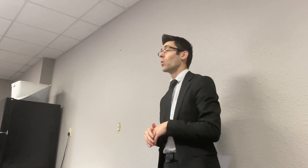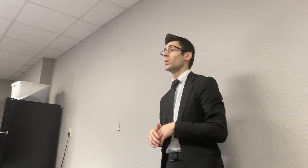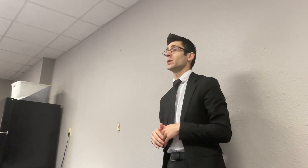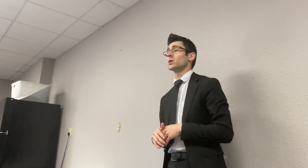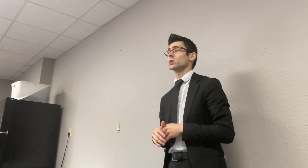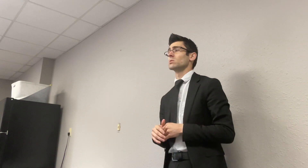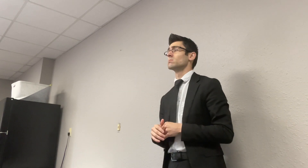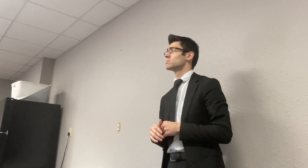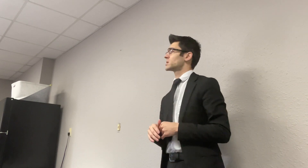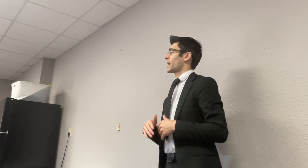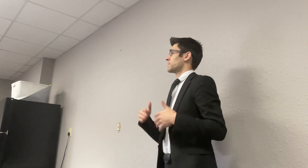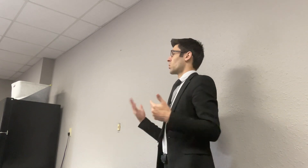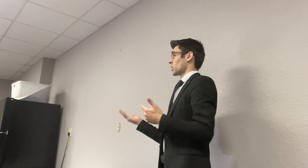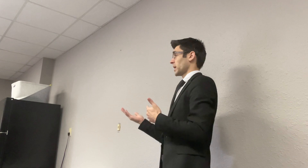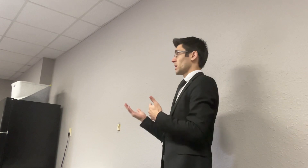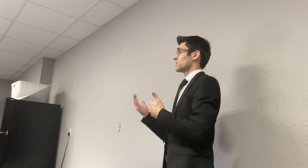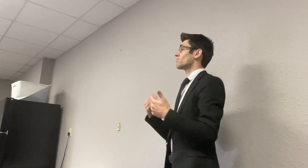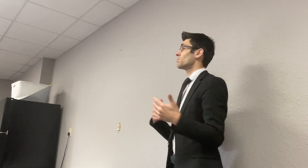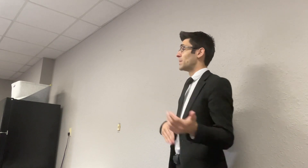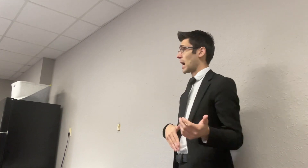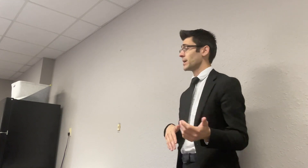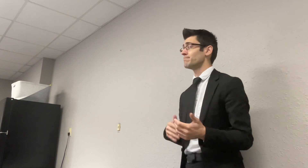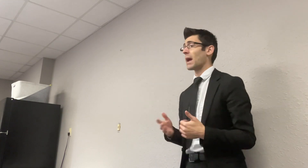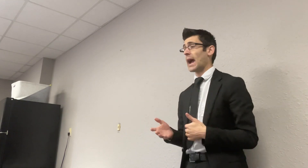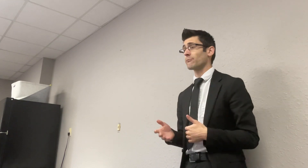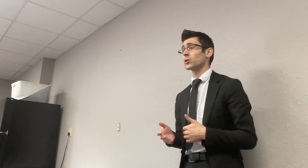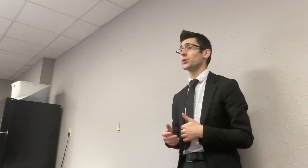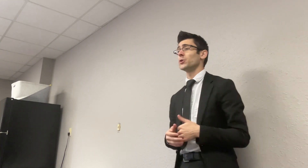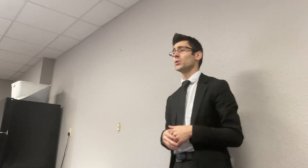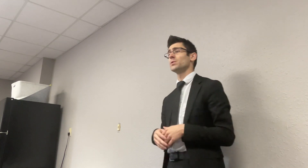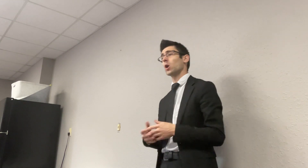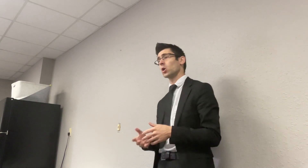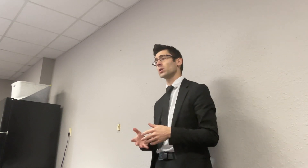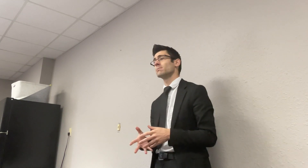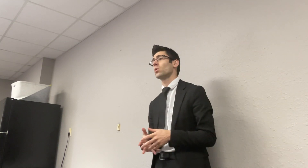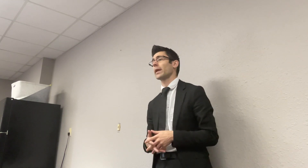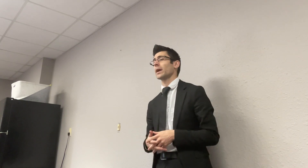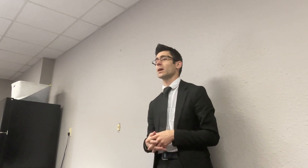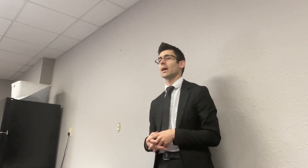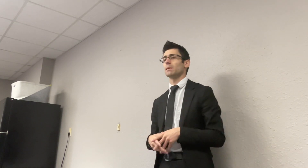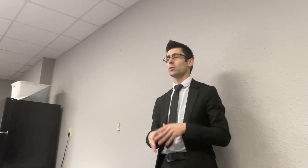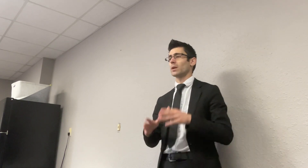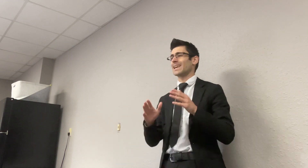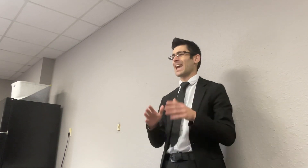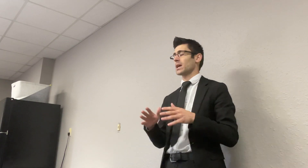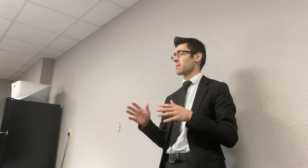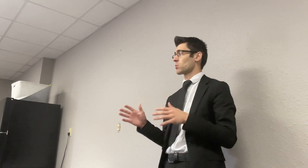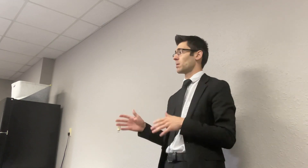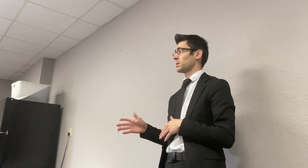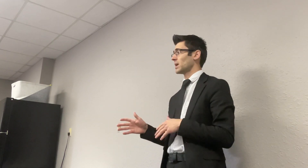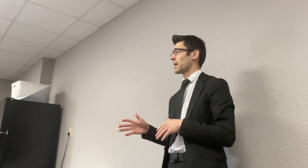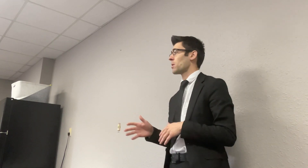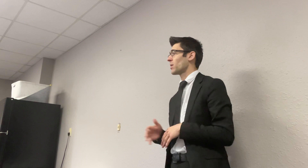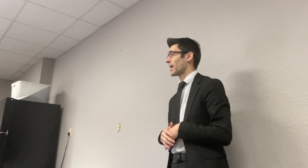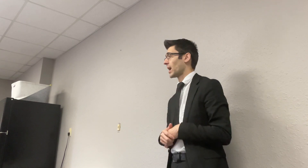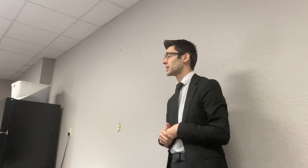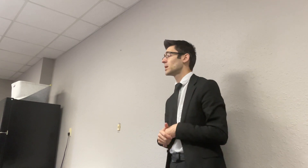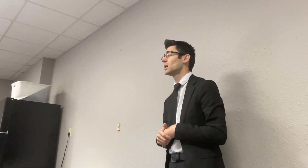when you're saying morning, night, afternoon, early morning, kind of putting an AM or a PM on